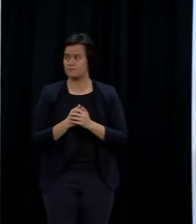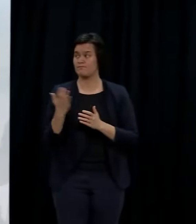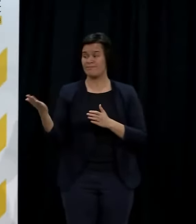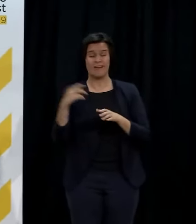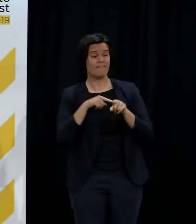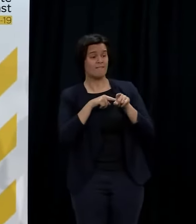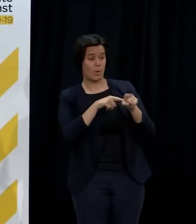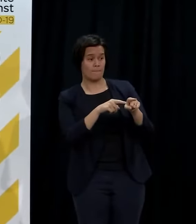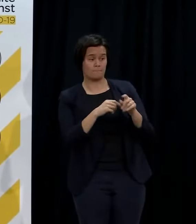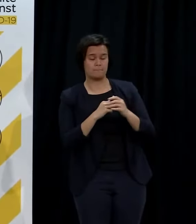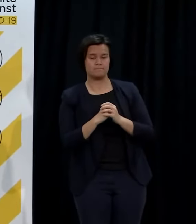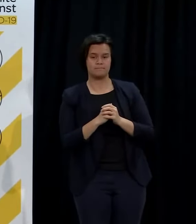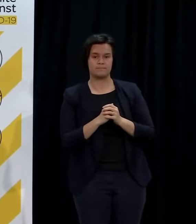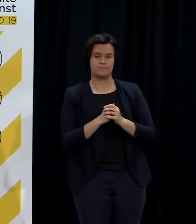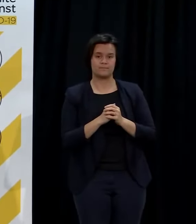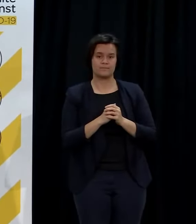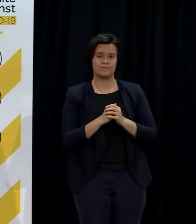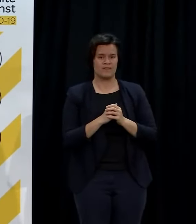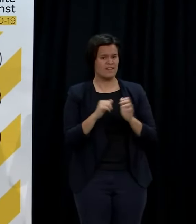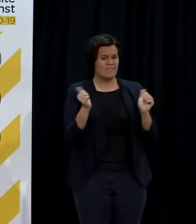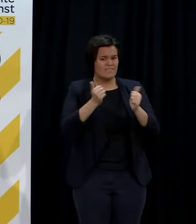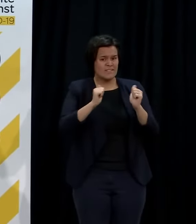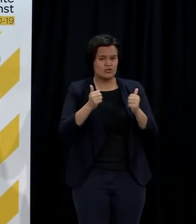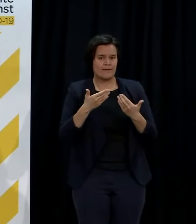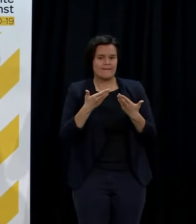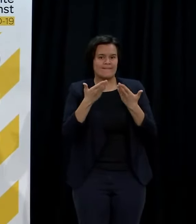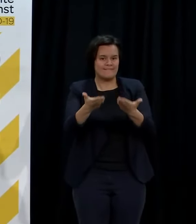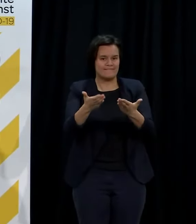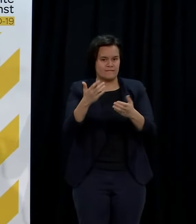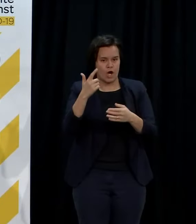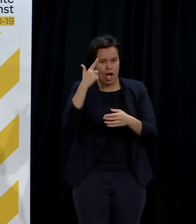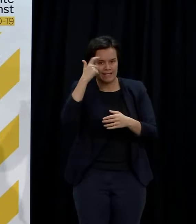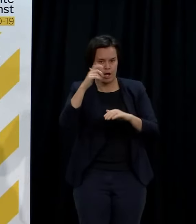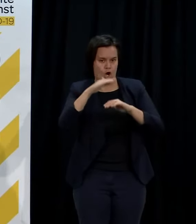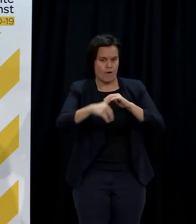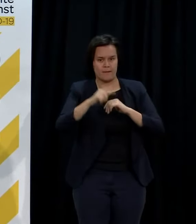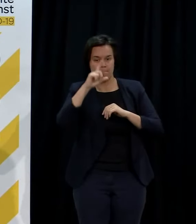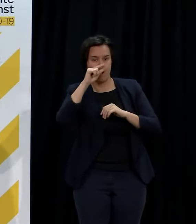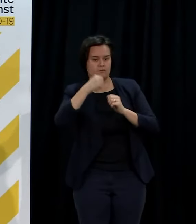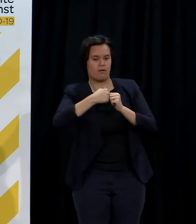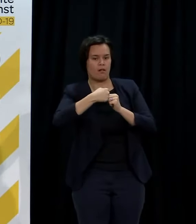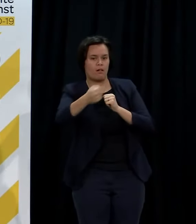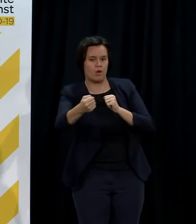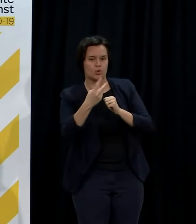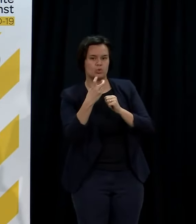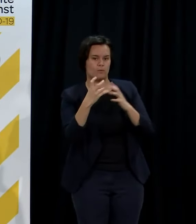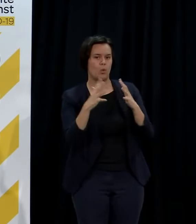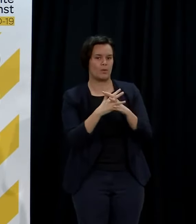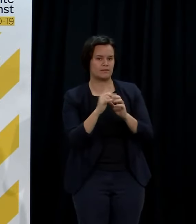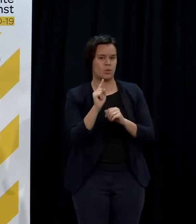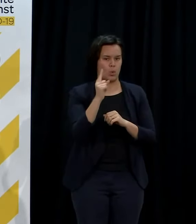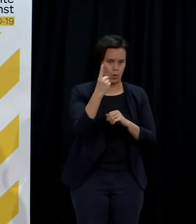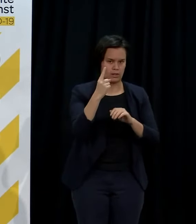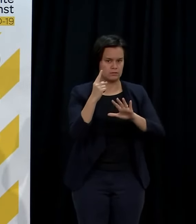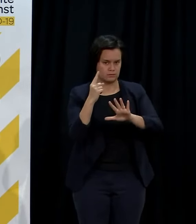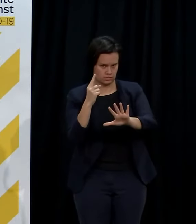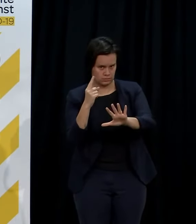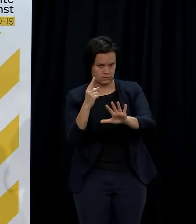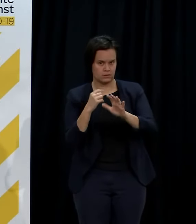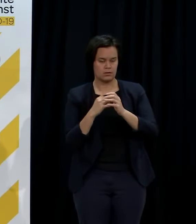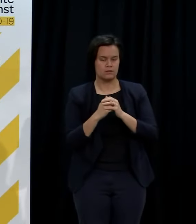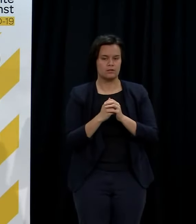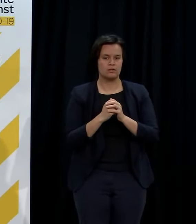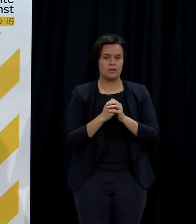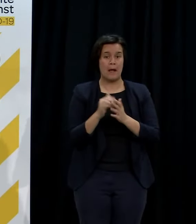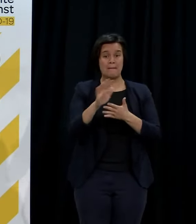an indication of what our intention to do is on Tuesday, but we absolutely still want symptomatic people